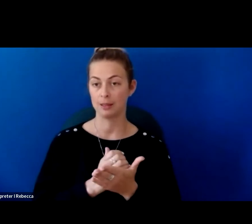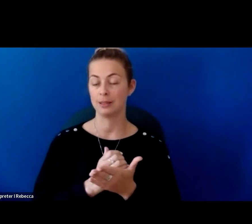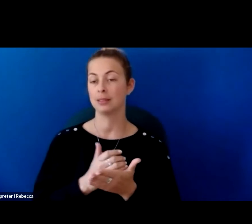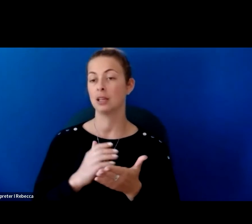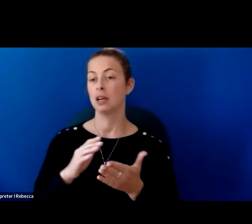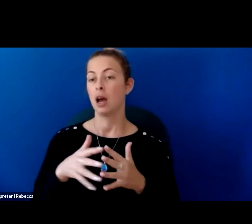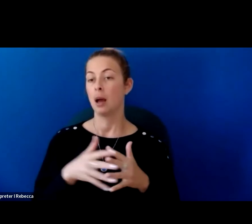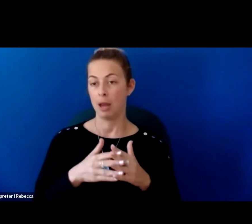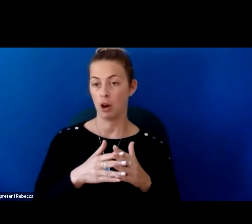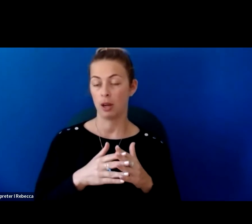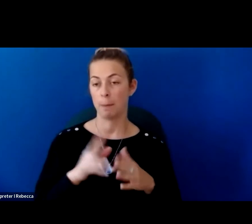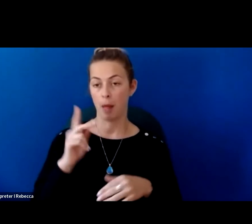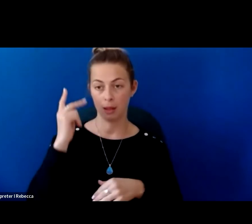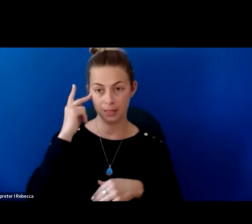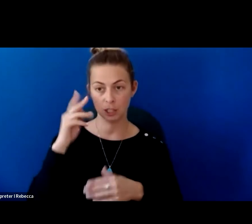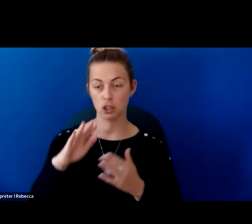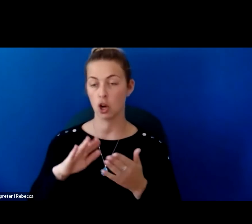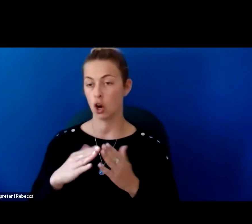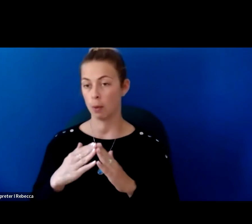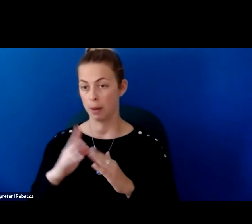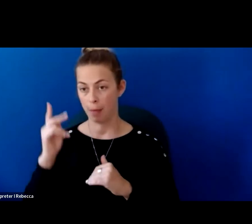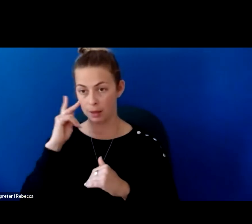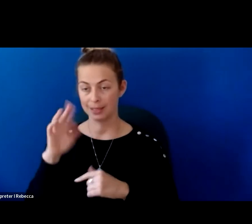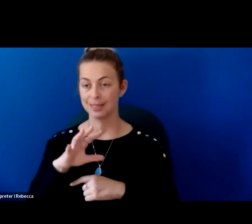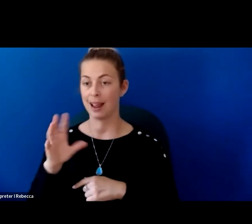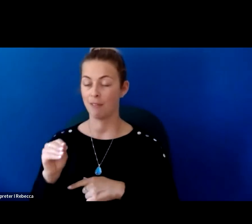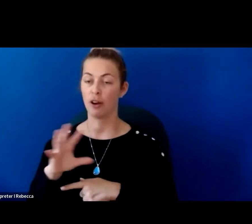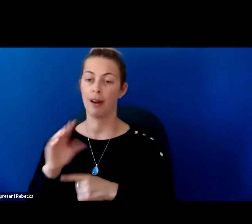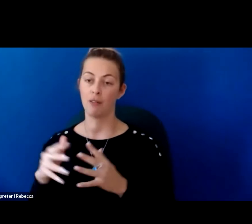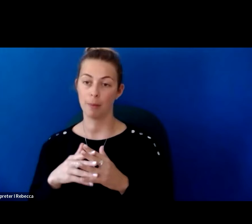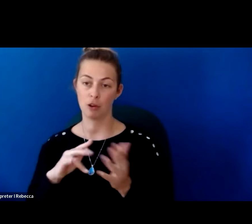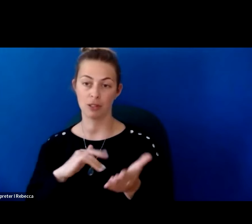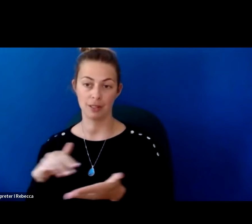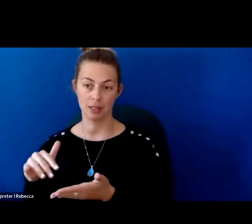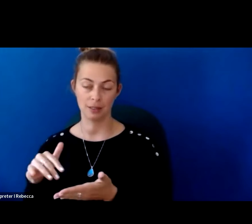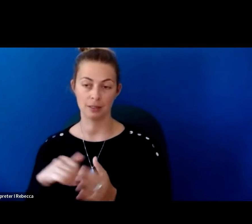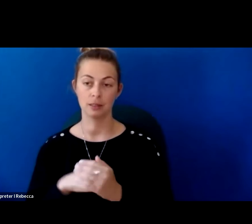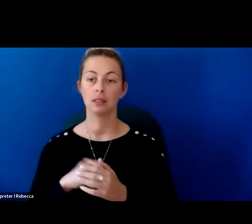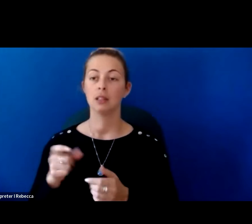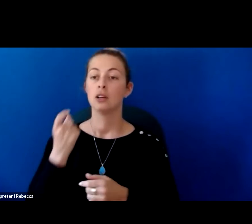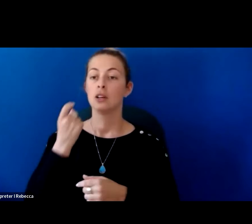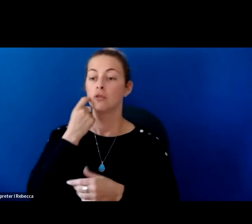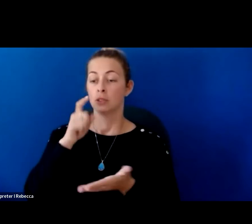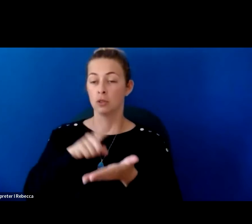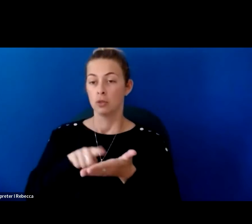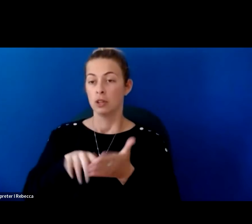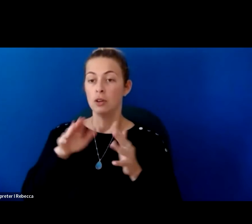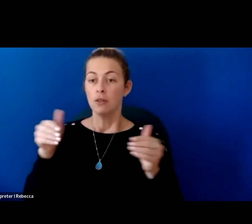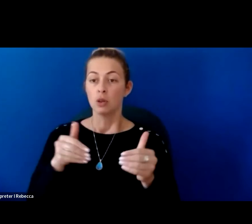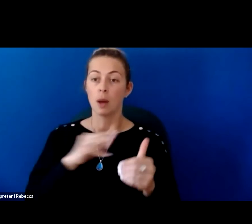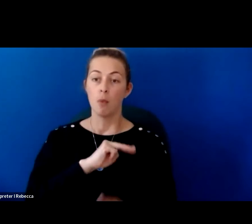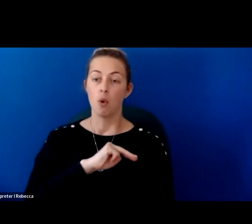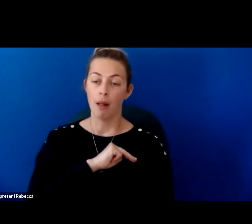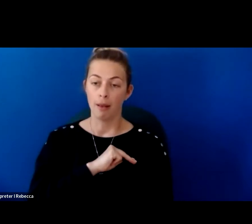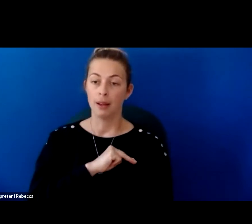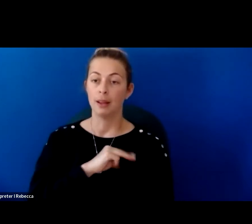and African American politics, as well as African and African American studies. His recent research focuses on morality and